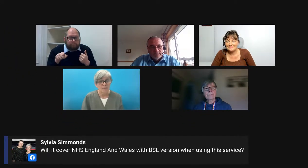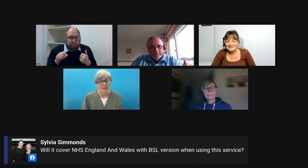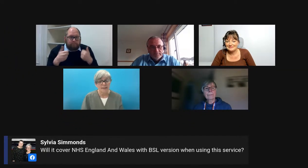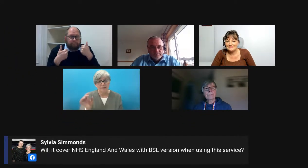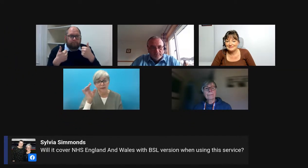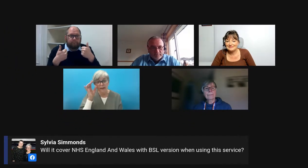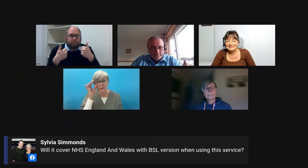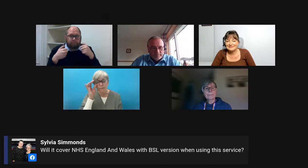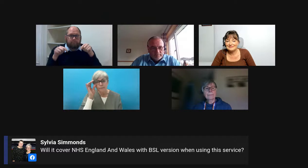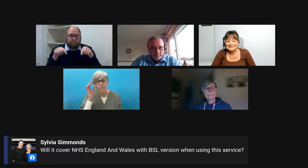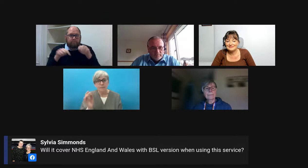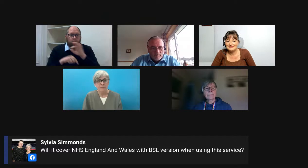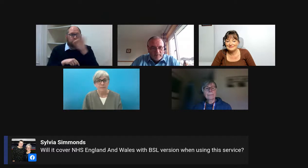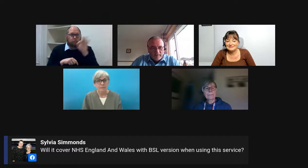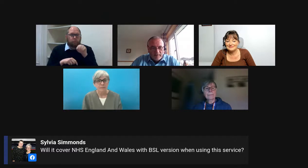have one from Sylvia.